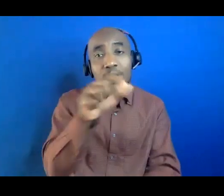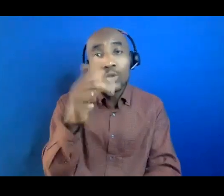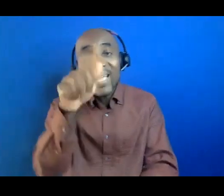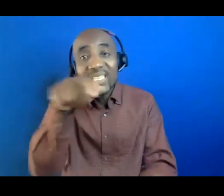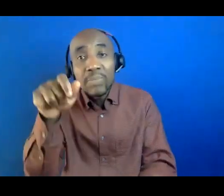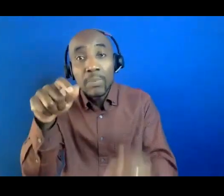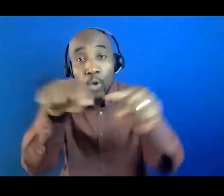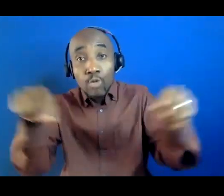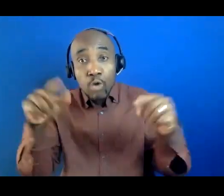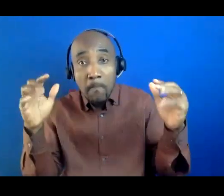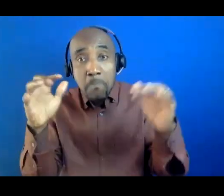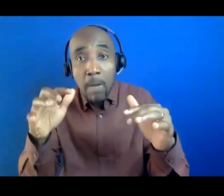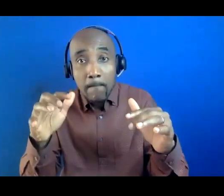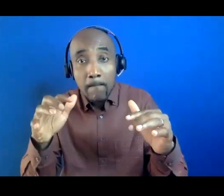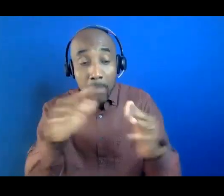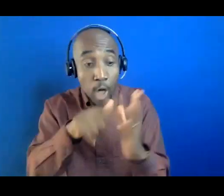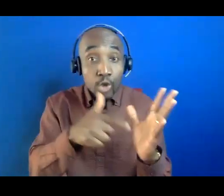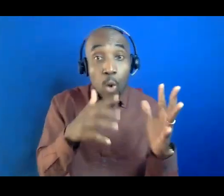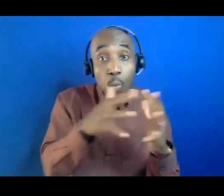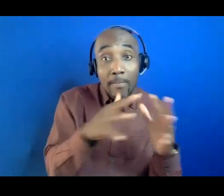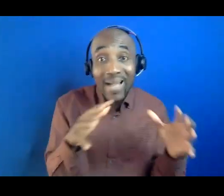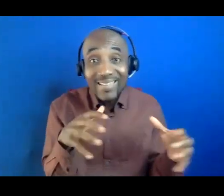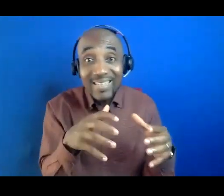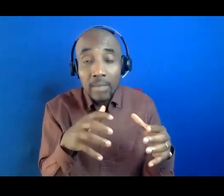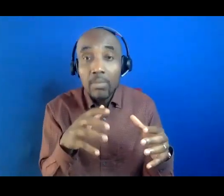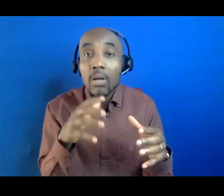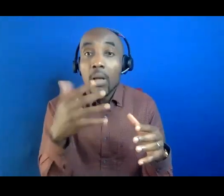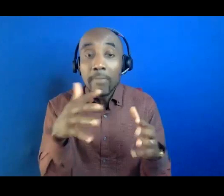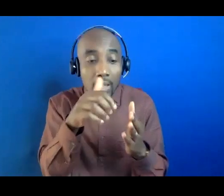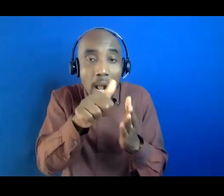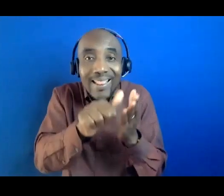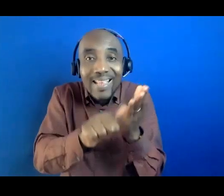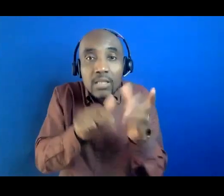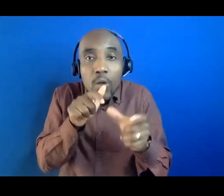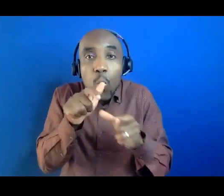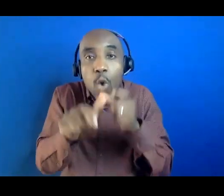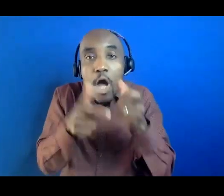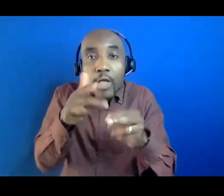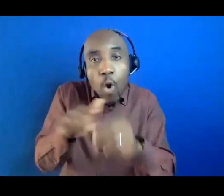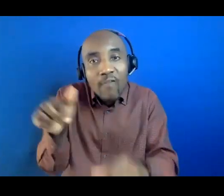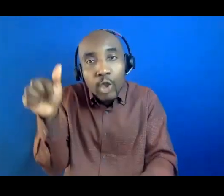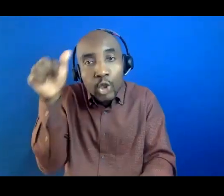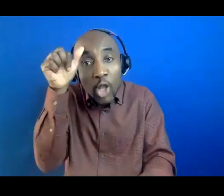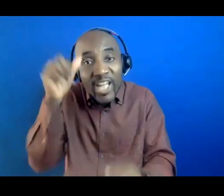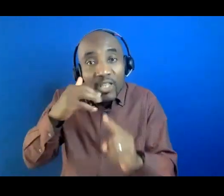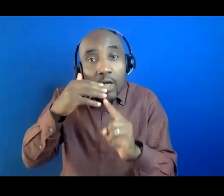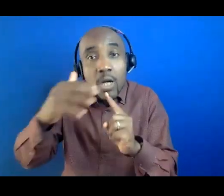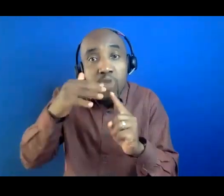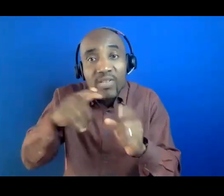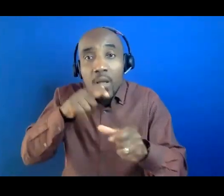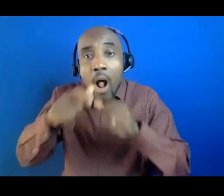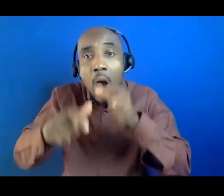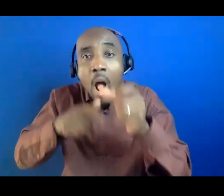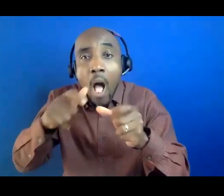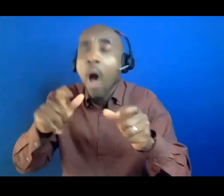in the room, he and his team had a list of prophetic words of knowledge. And what they said was they felt that there